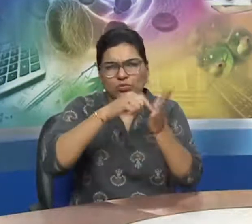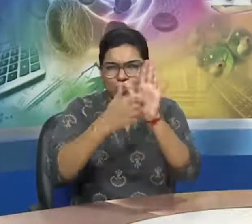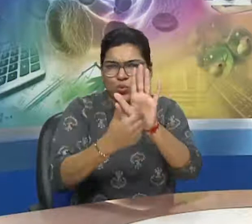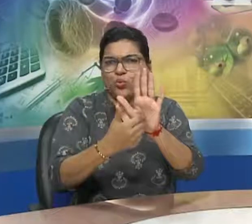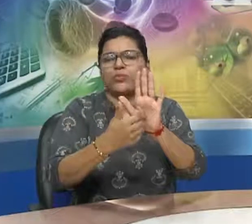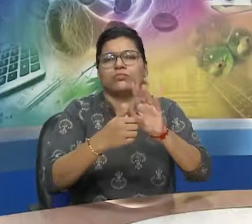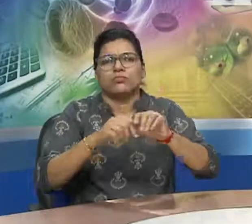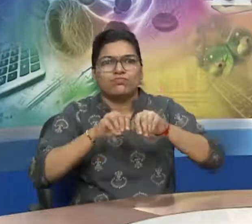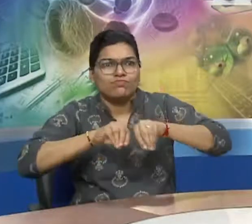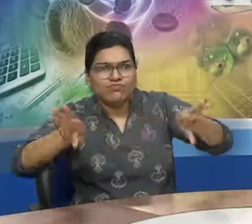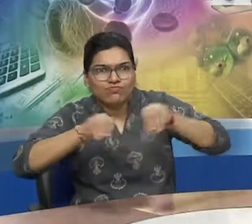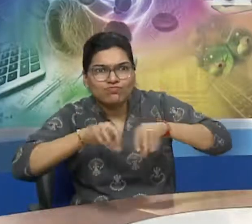slogan,